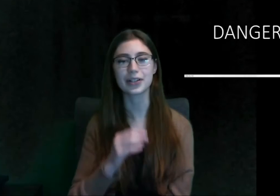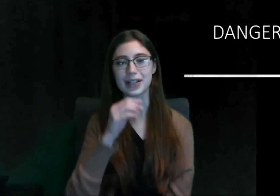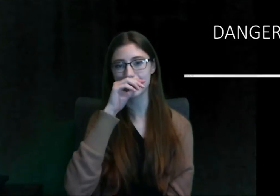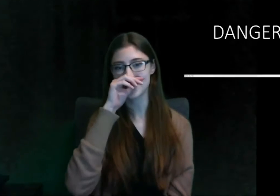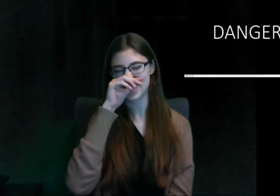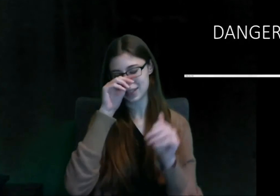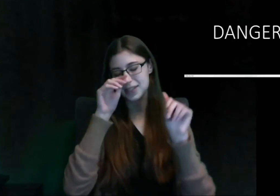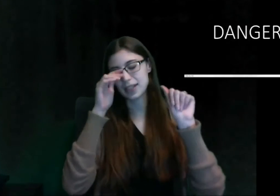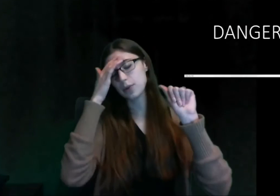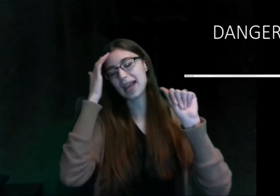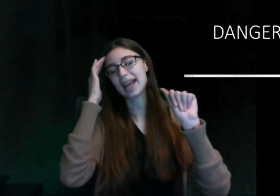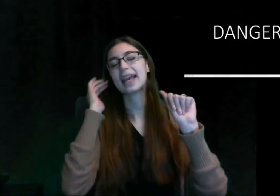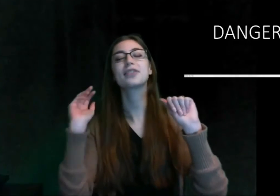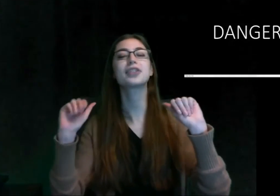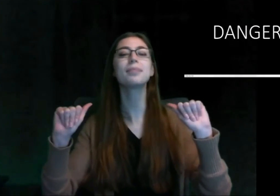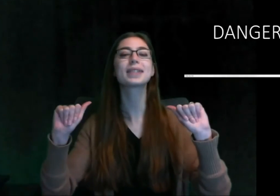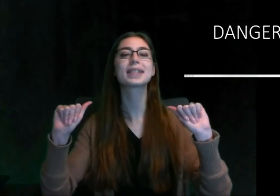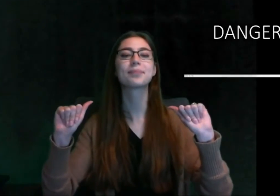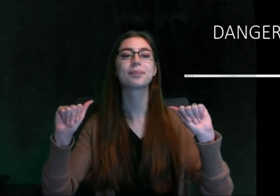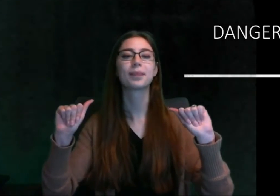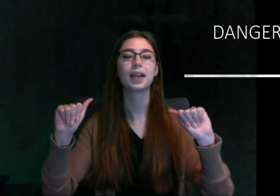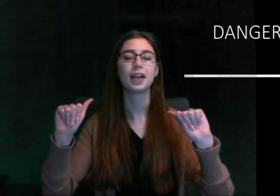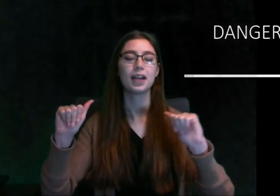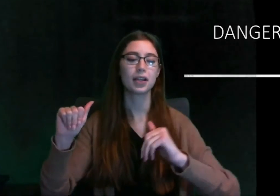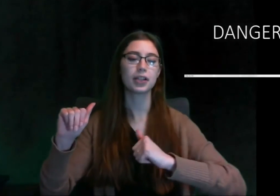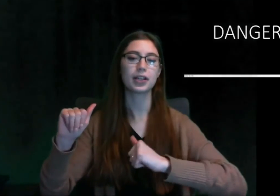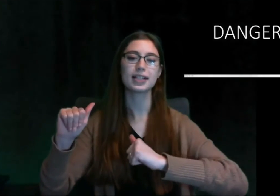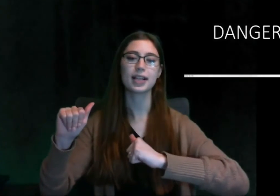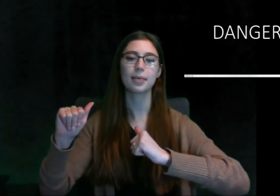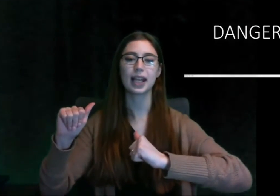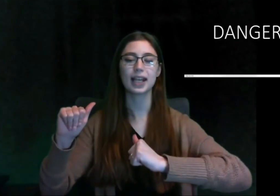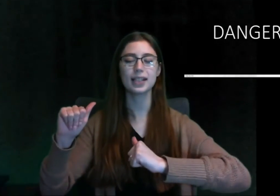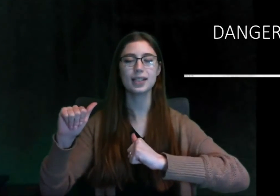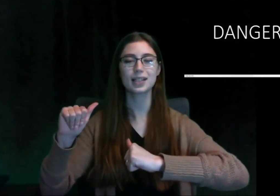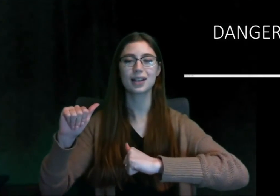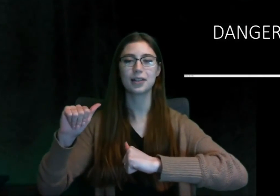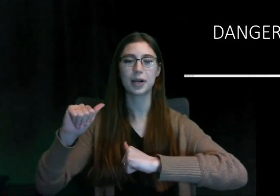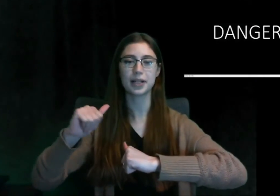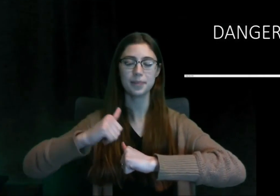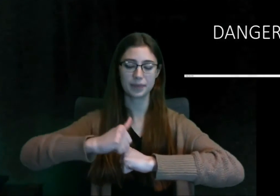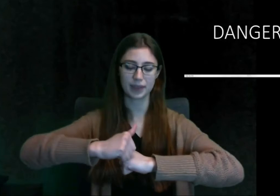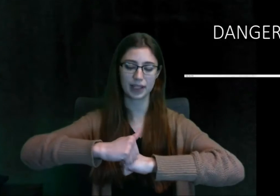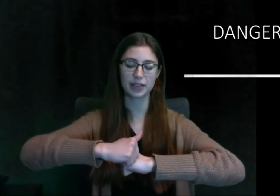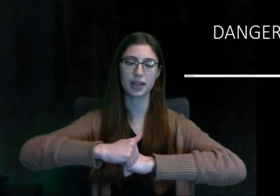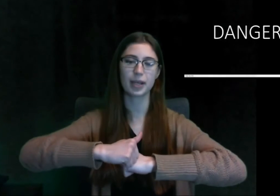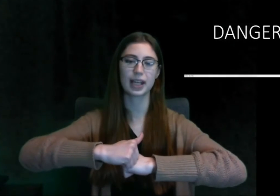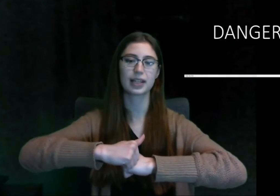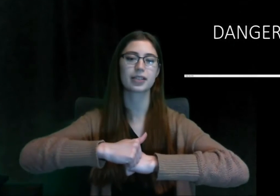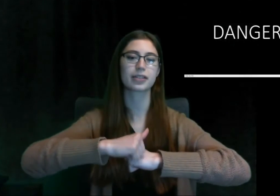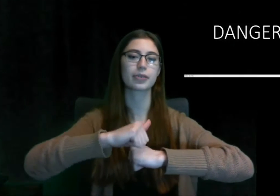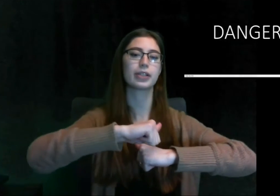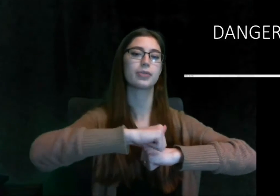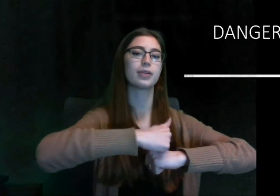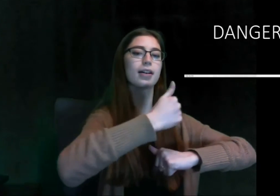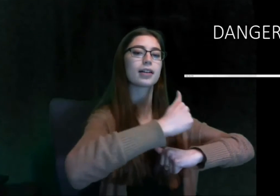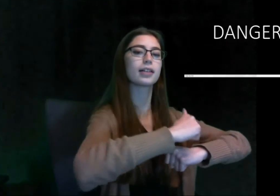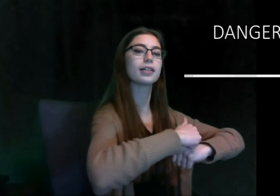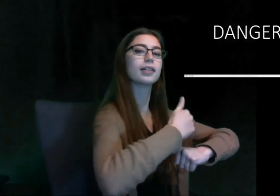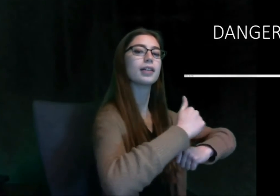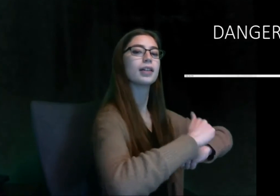Dangerous. 2 A hand shapes. Your non-dominant hand on bottom, and your dominant hand is just going to knock